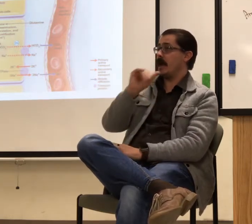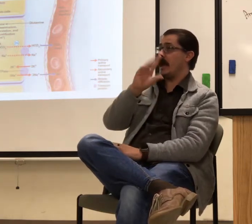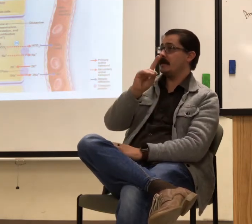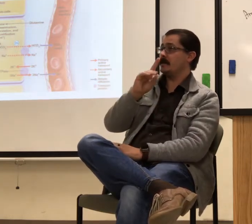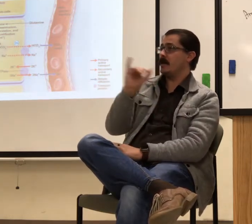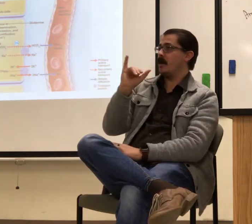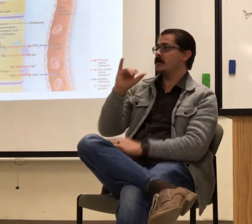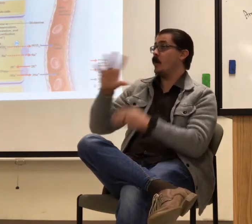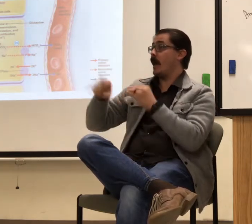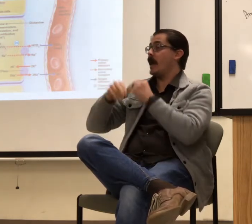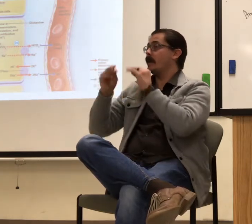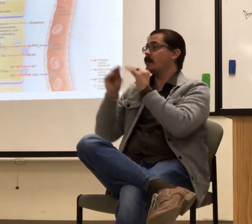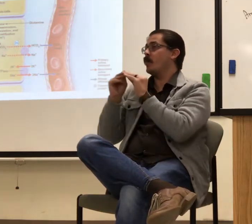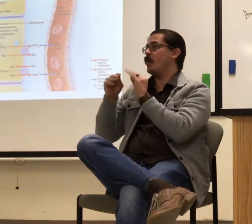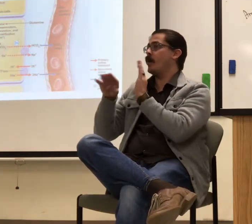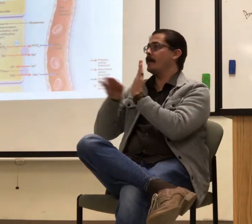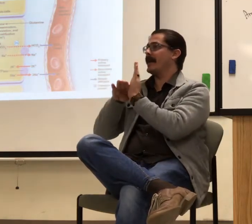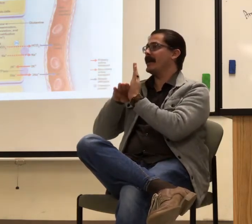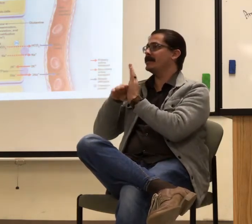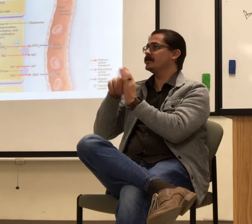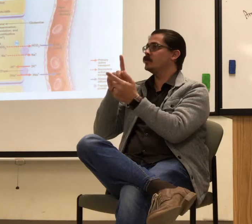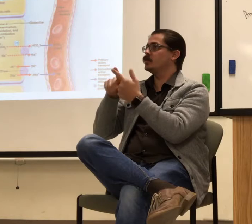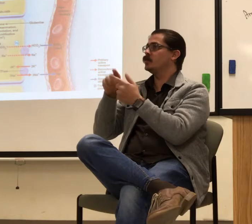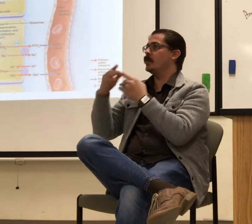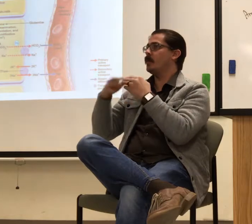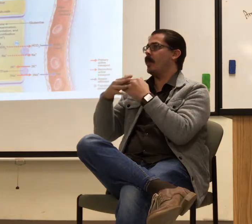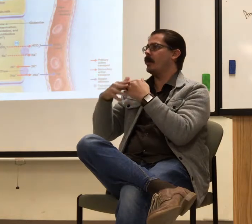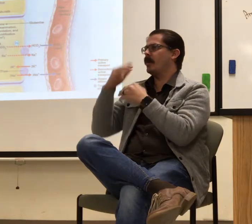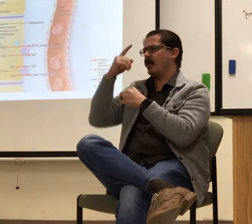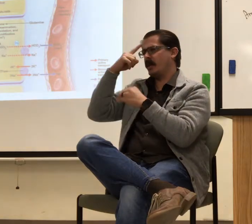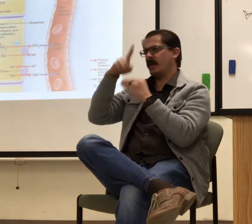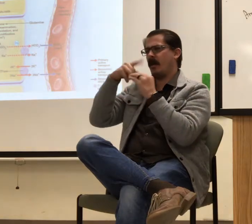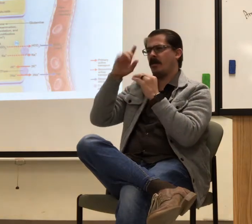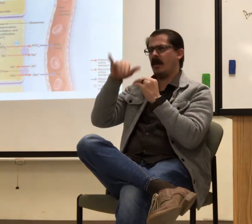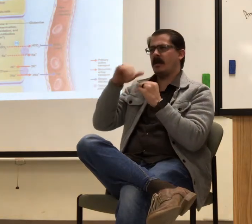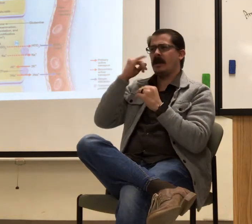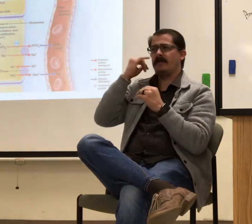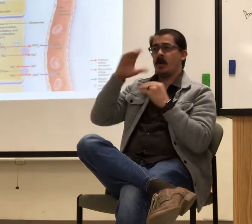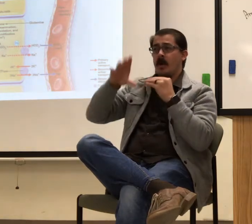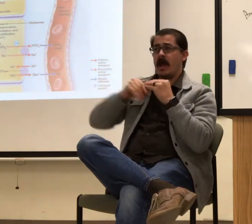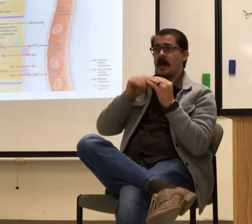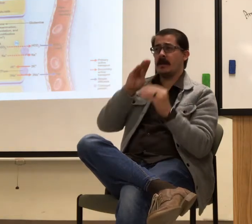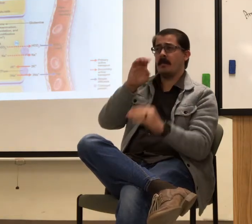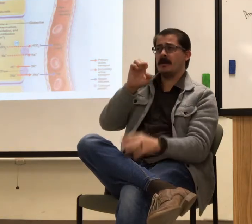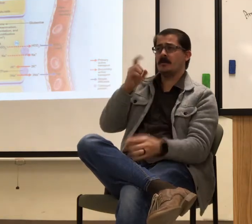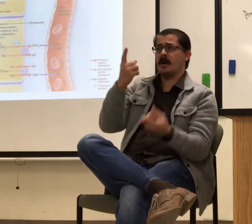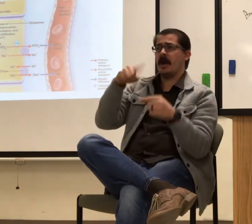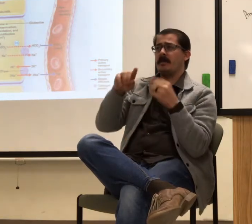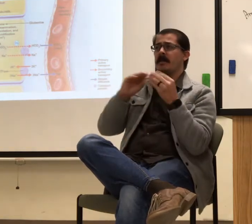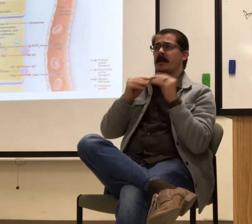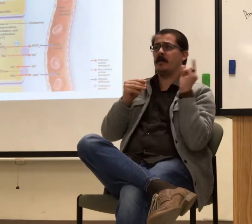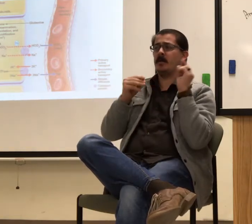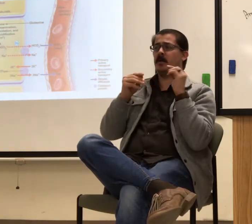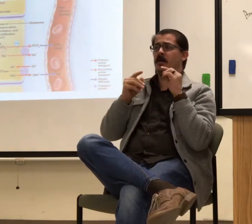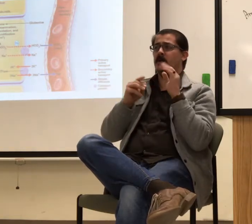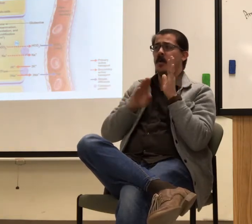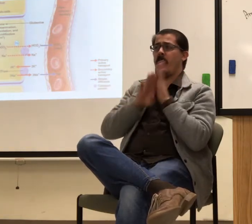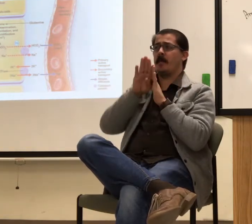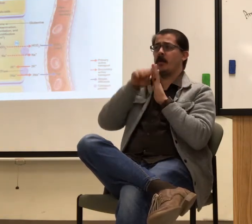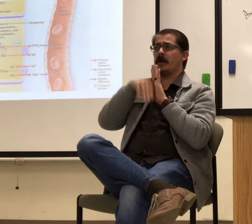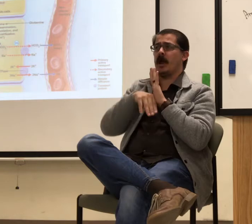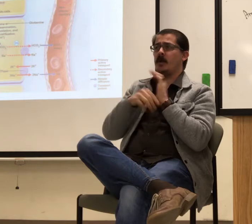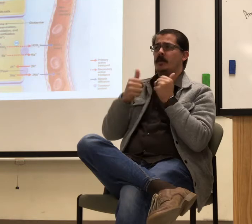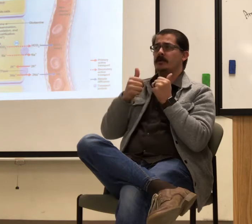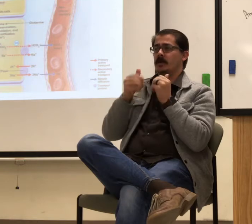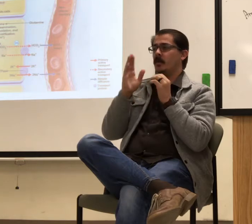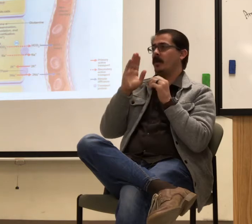putting more base in the blood. So think about that. If you're adding base, what's going to happen to that number? It's going to go up or down?